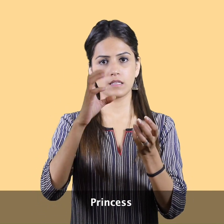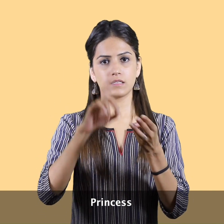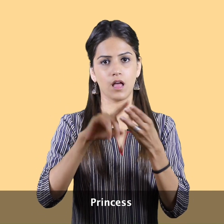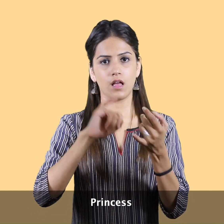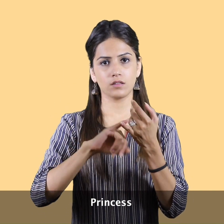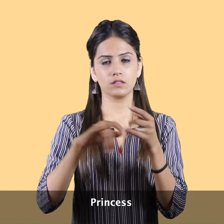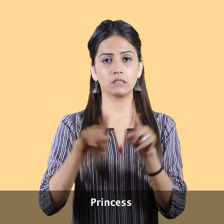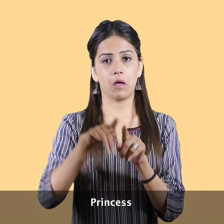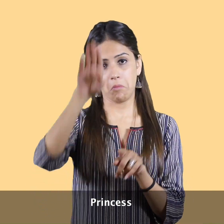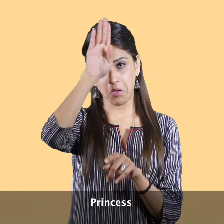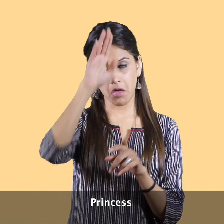princess,